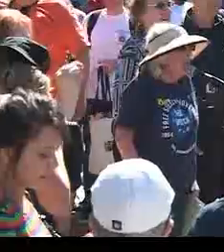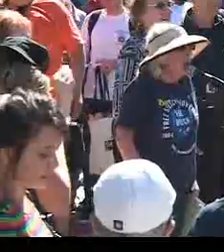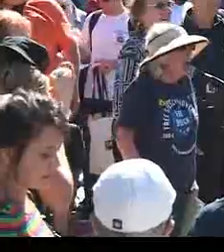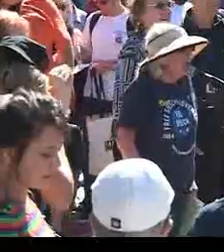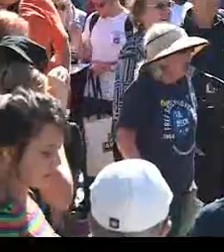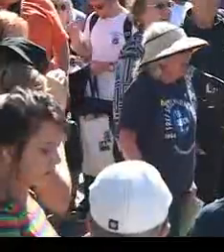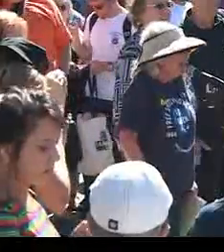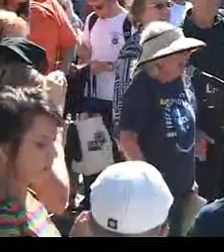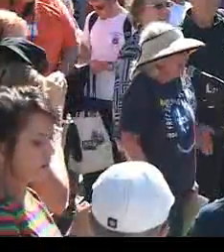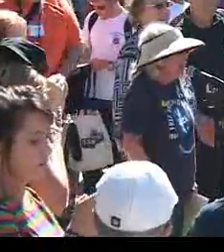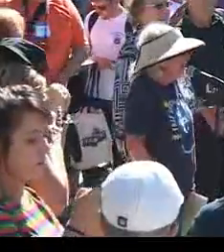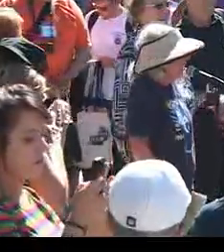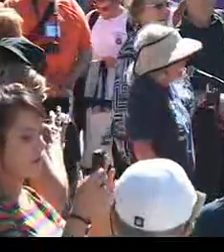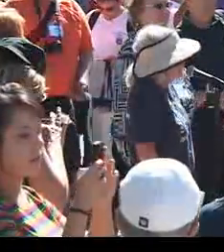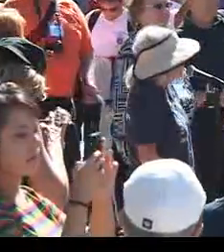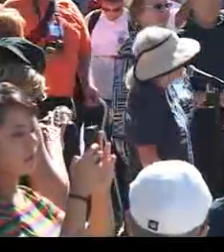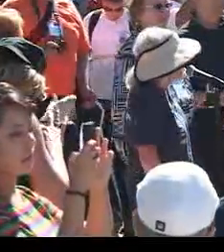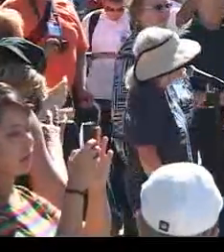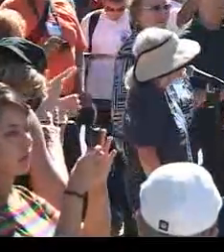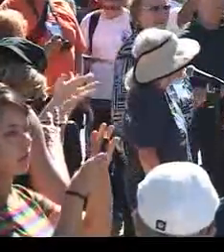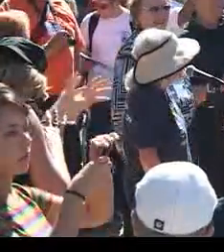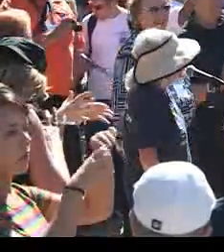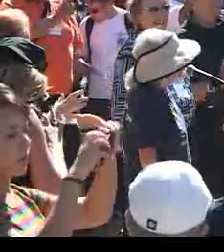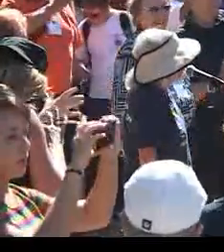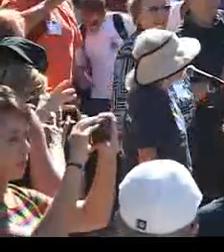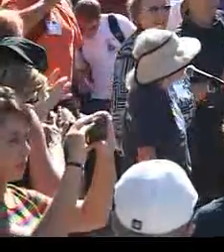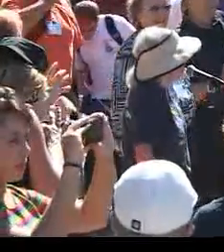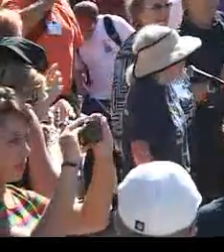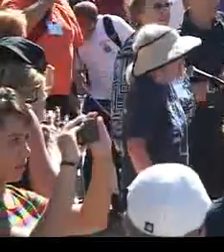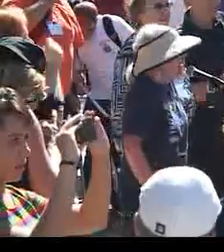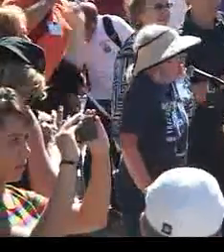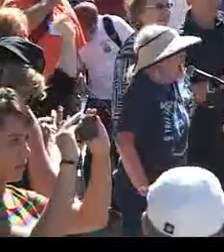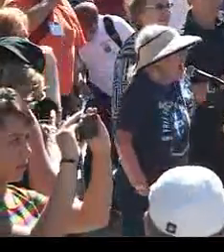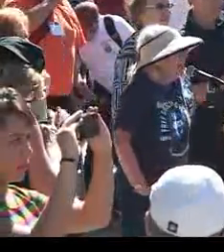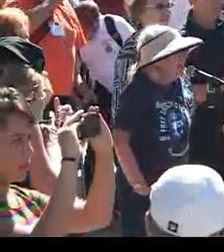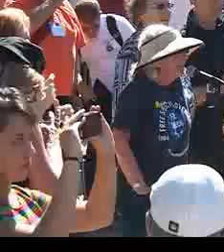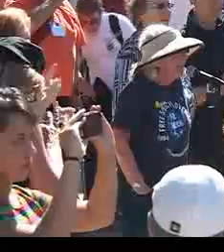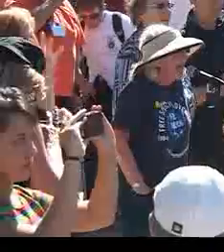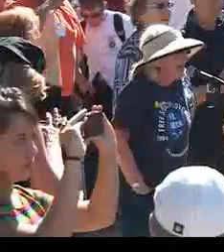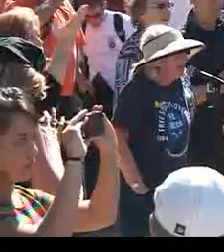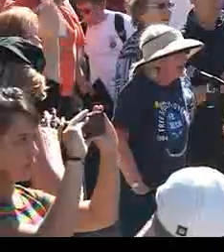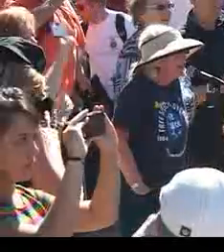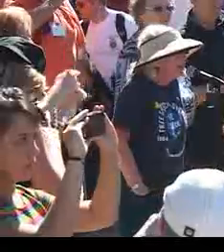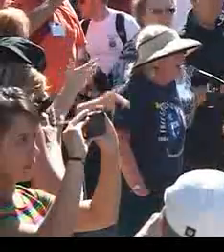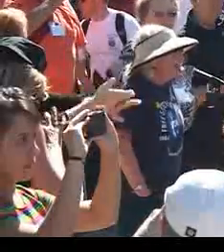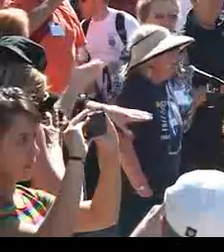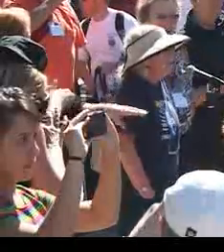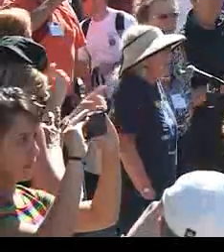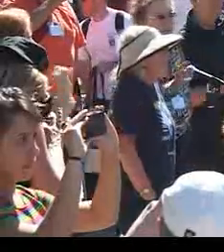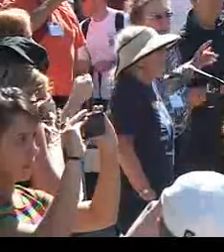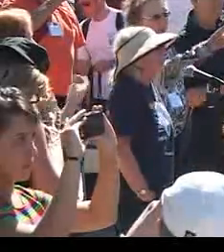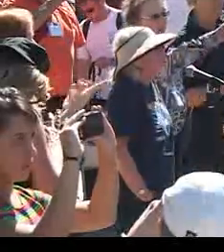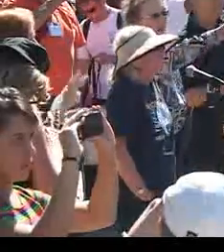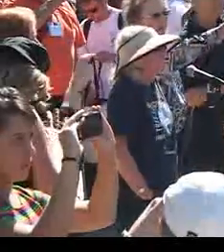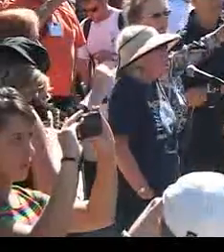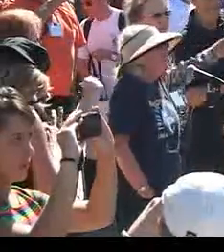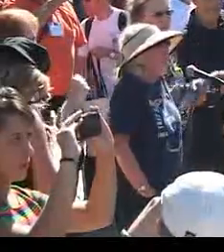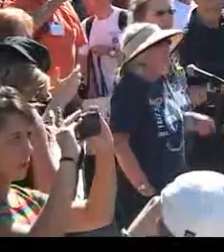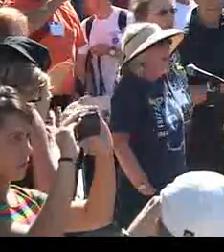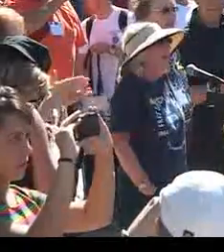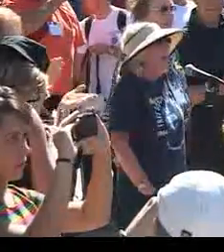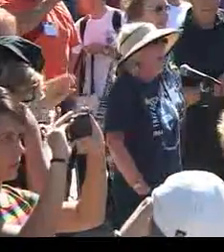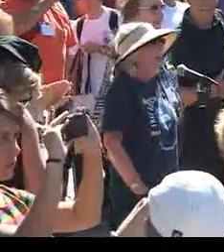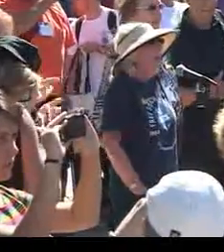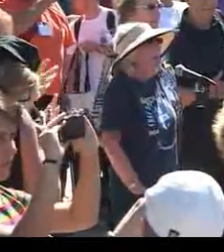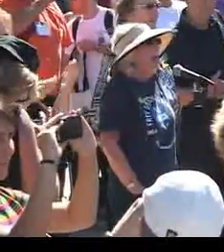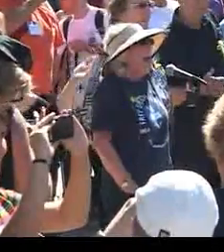to improve conditions in the United States or elsewhere on this campus. Stop a second and welcome the